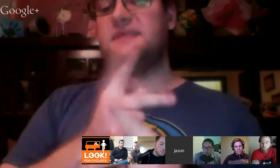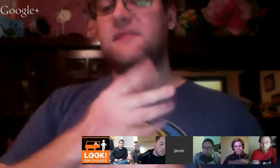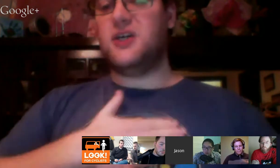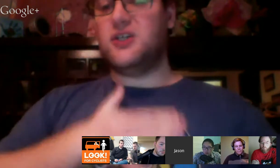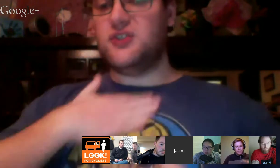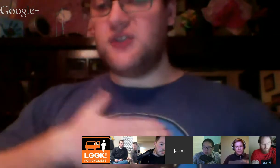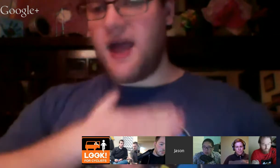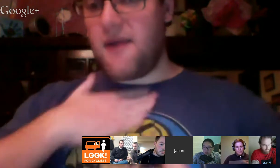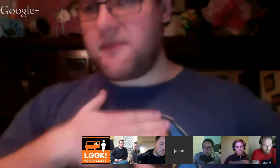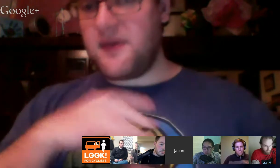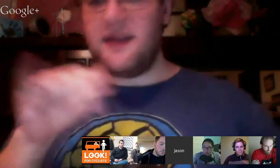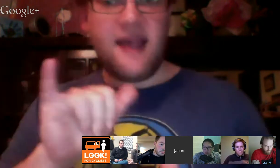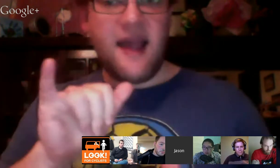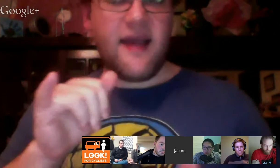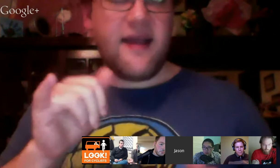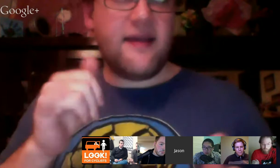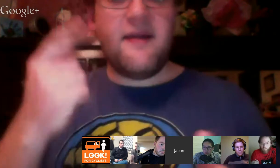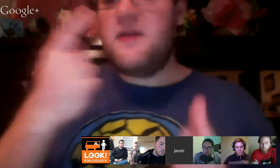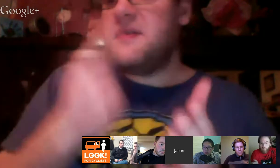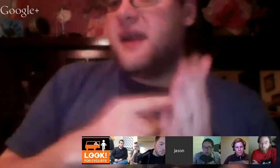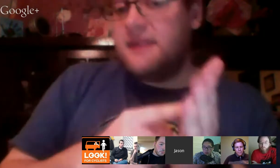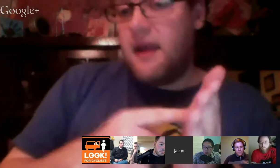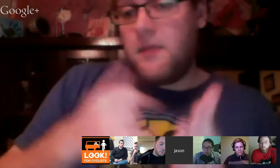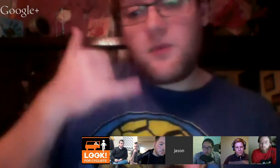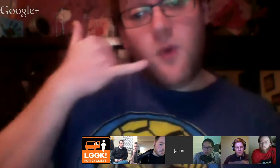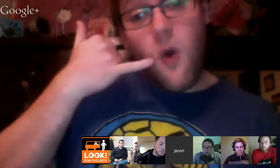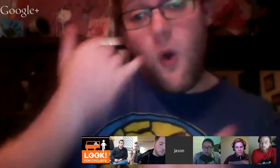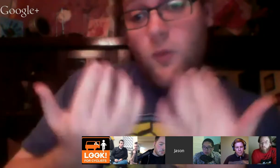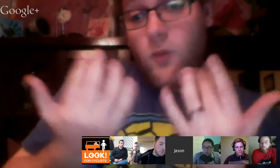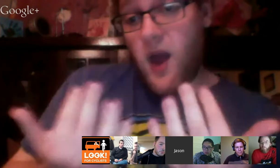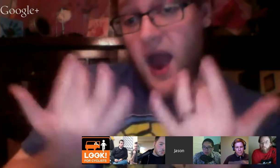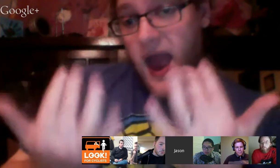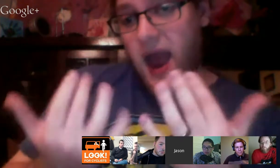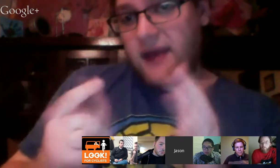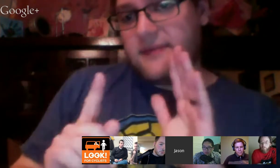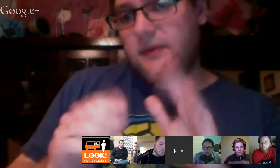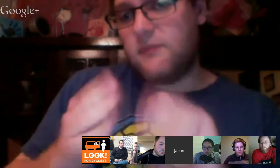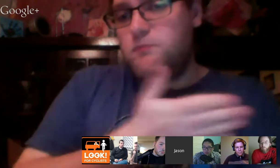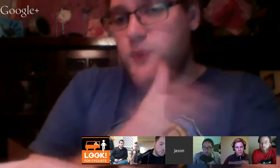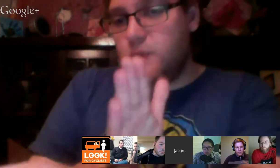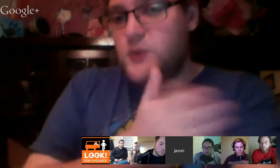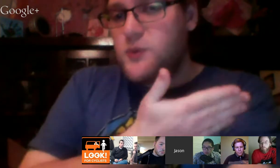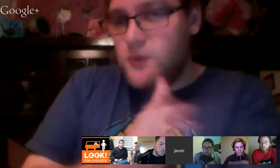would a normal person view it? Would they enjoy it? For example, like